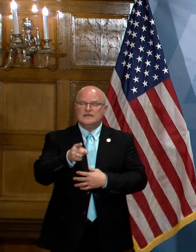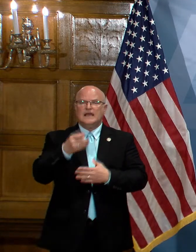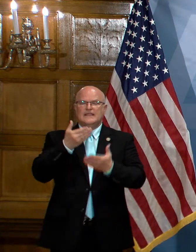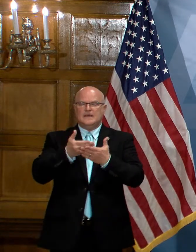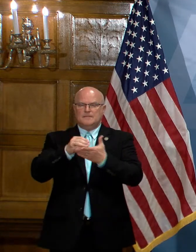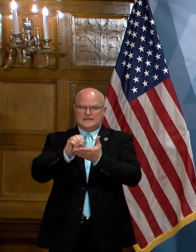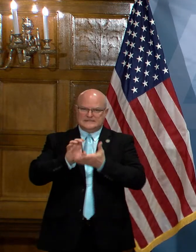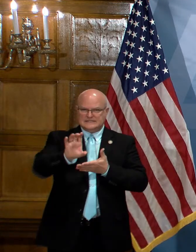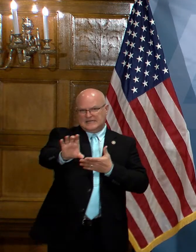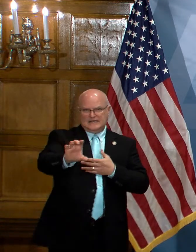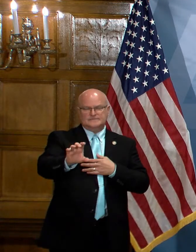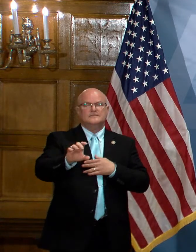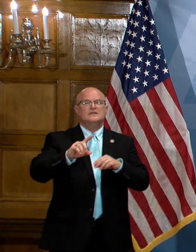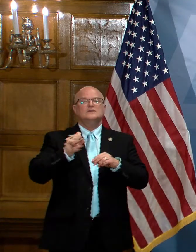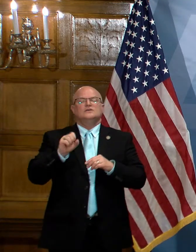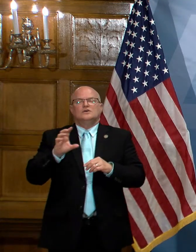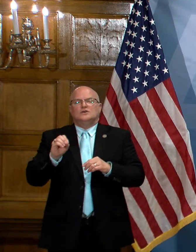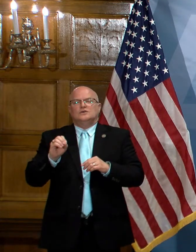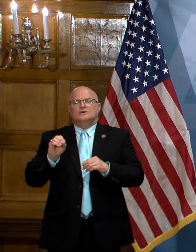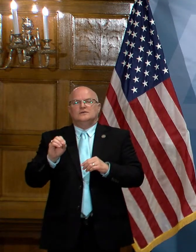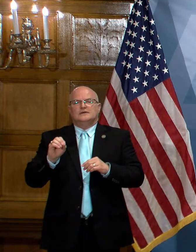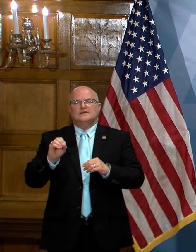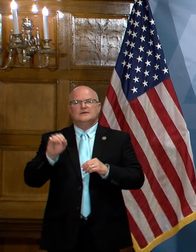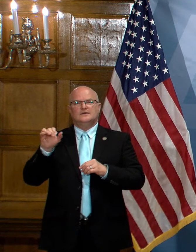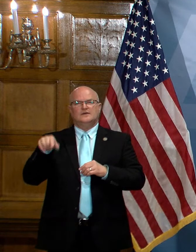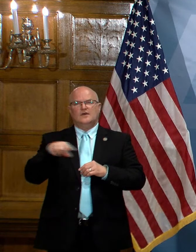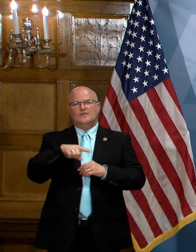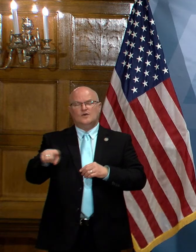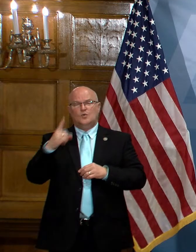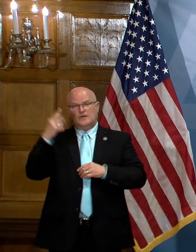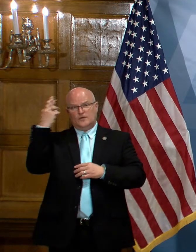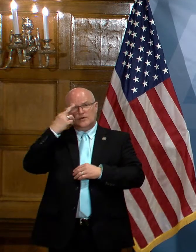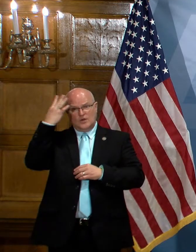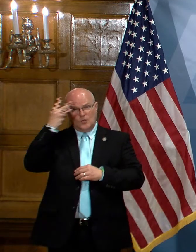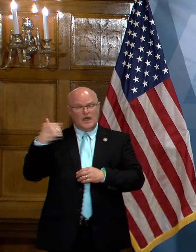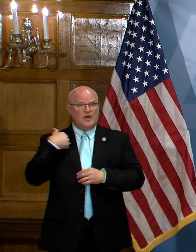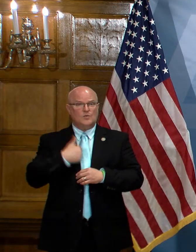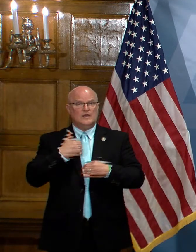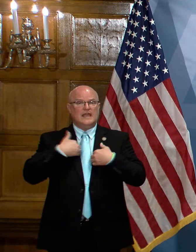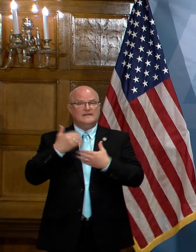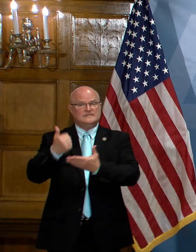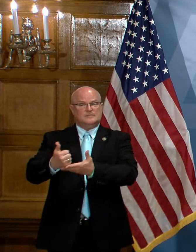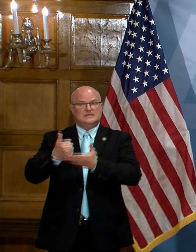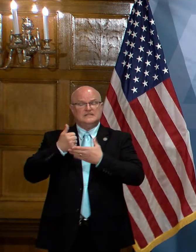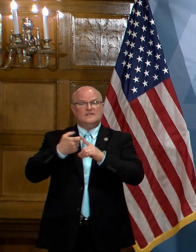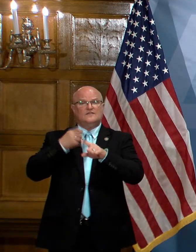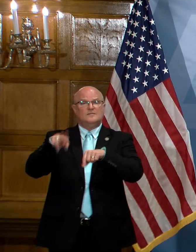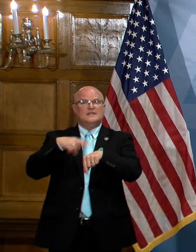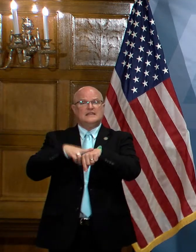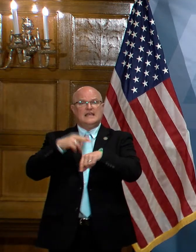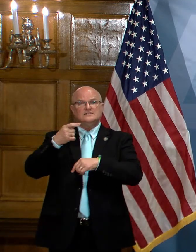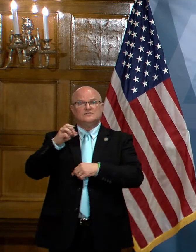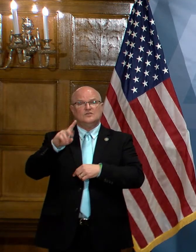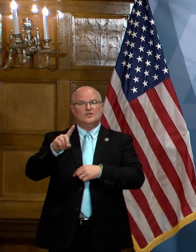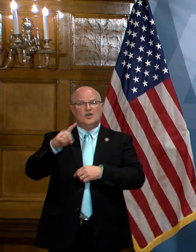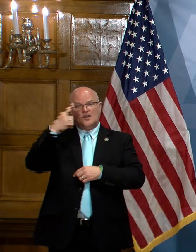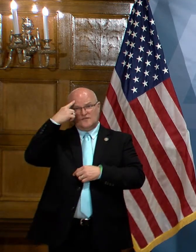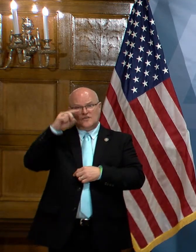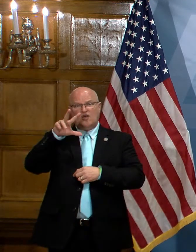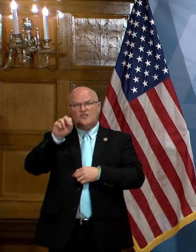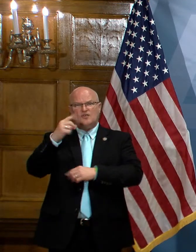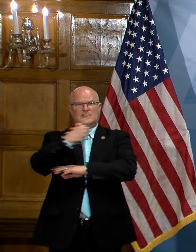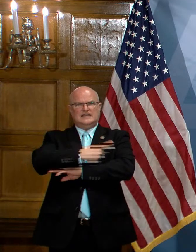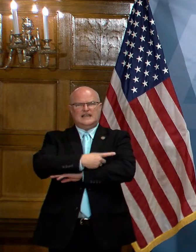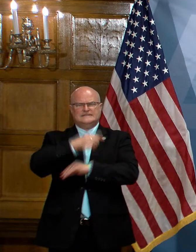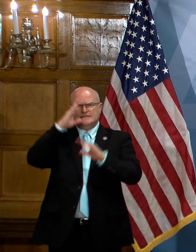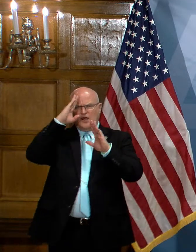that money out the door. And so that's one of the reasons we have some assistance from the National Guard for 30 days. I hope that